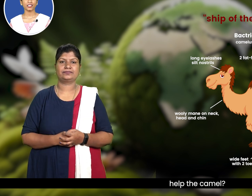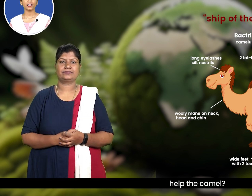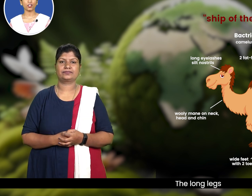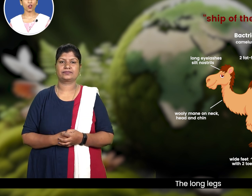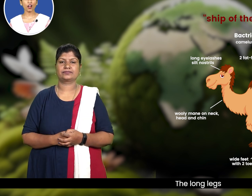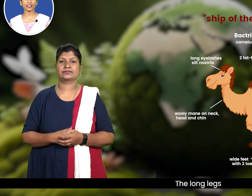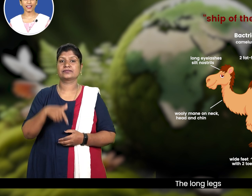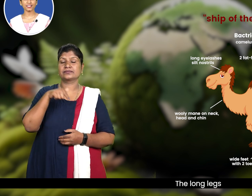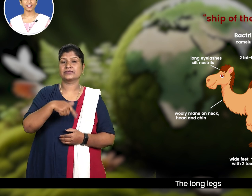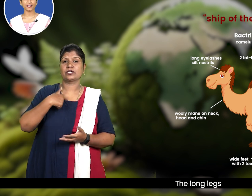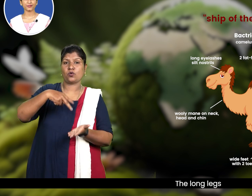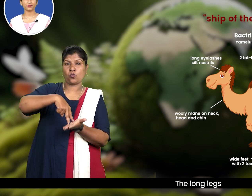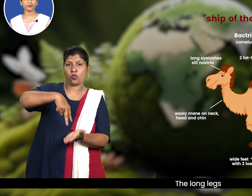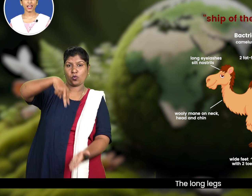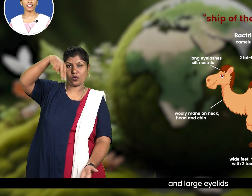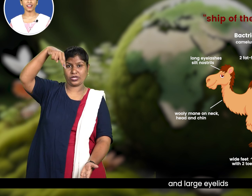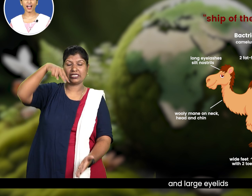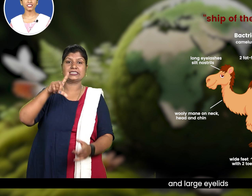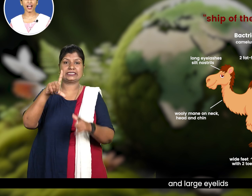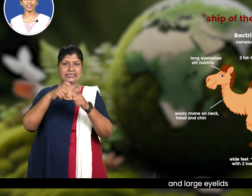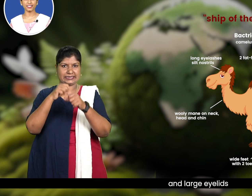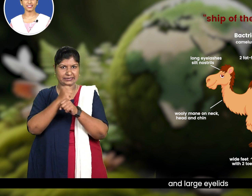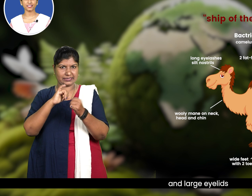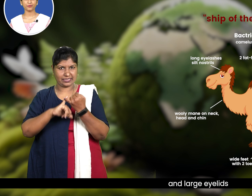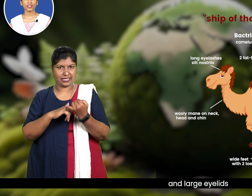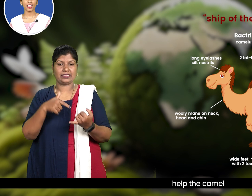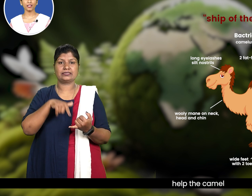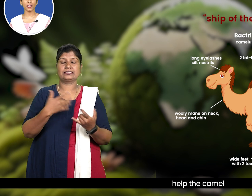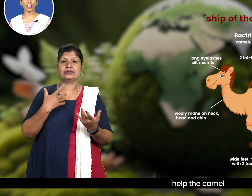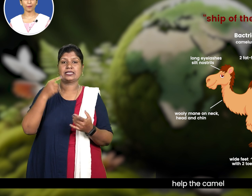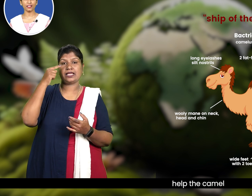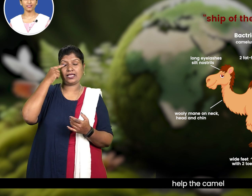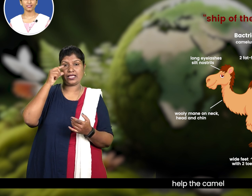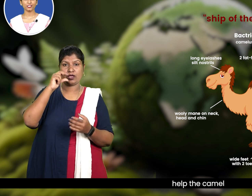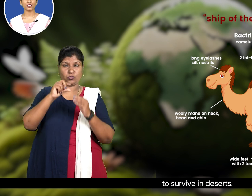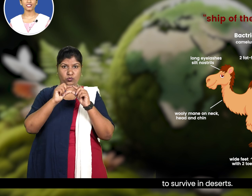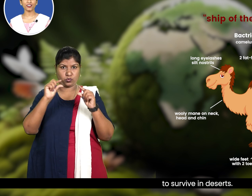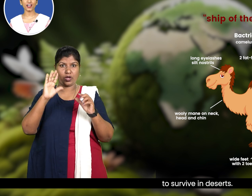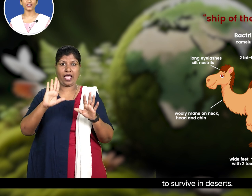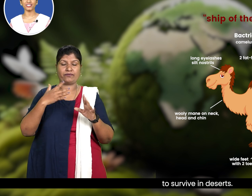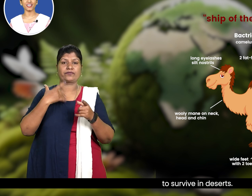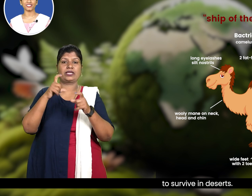The long legs and large eyelids help the camel to survive in